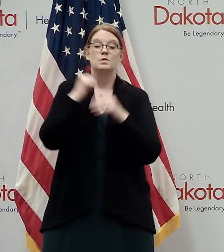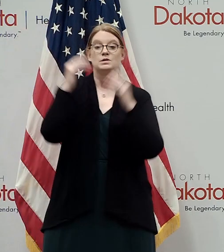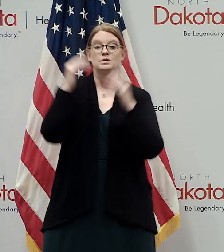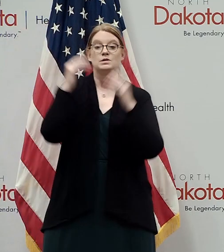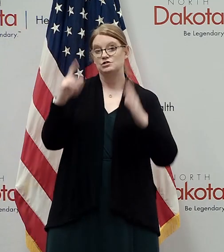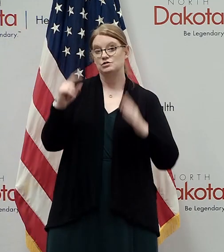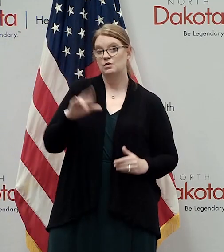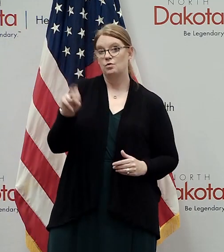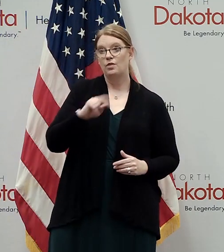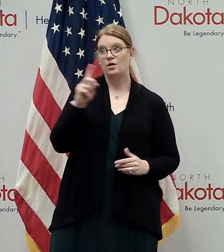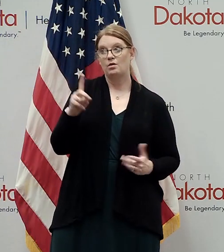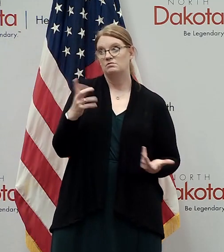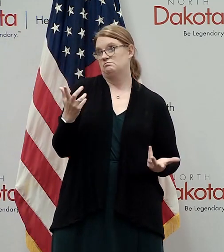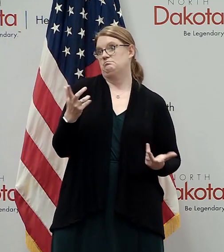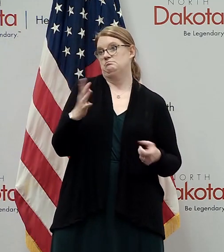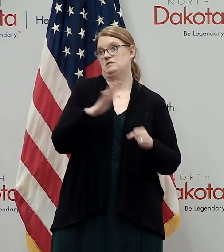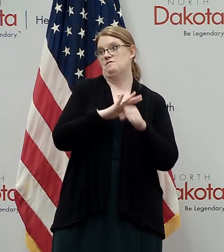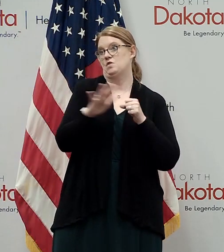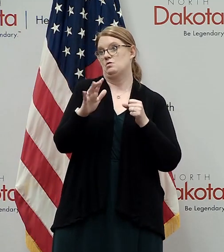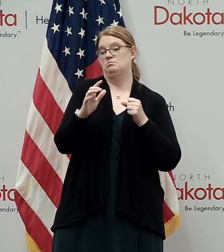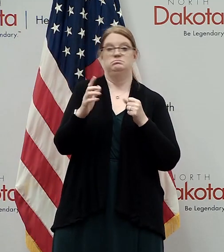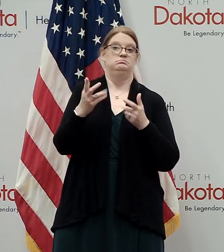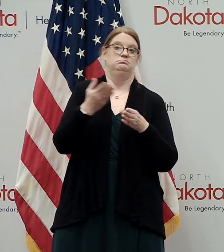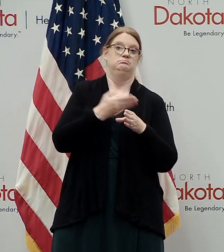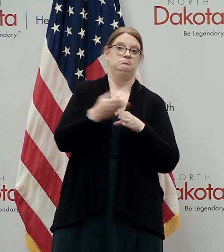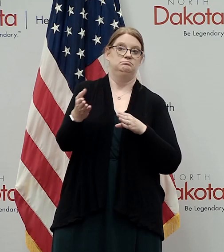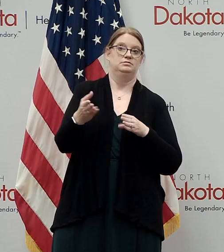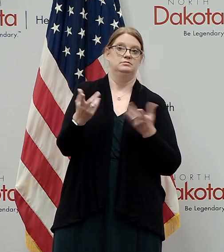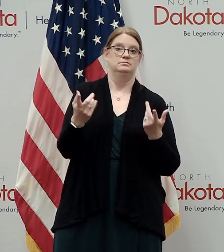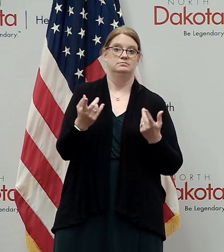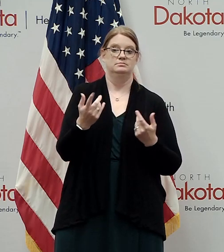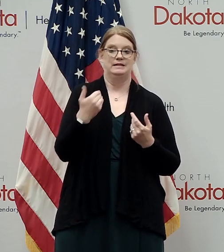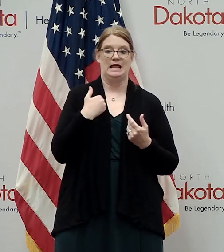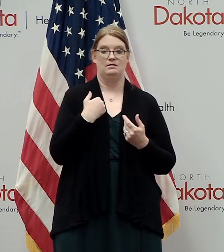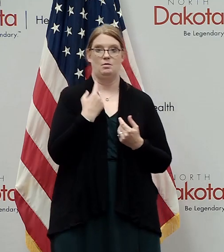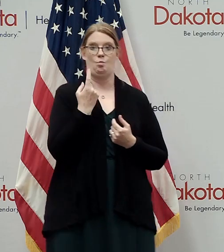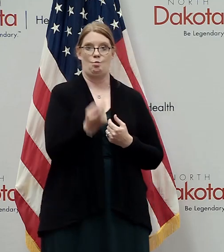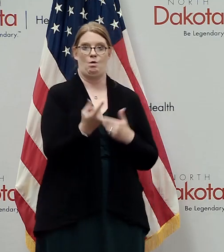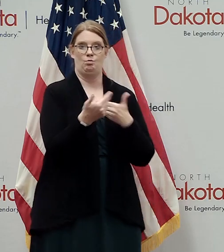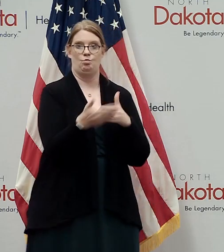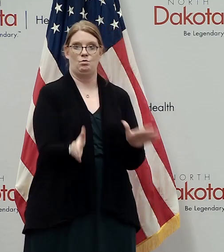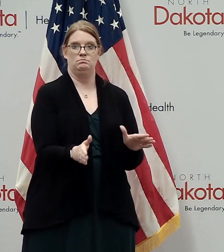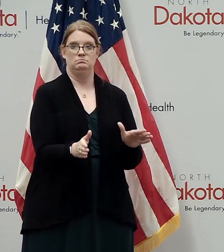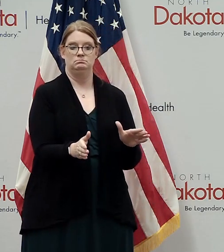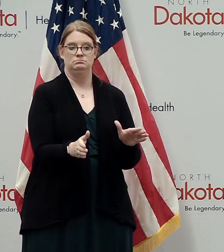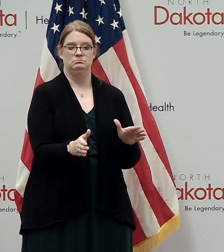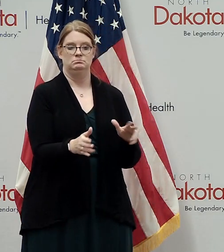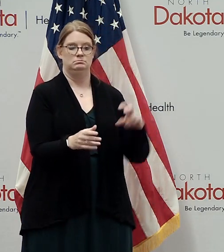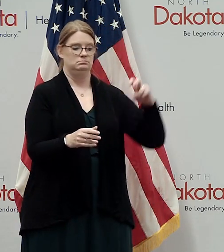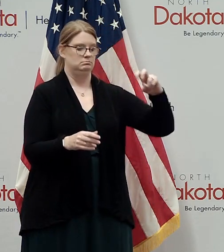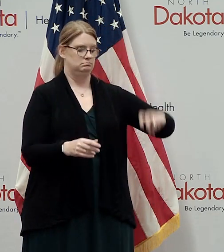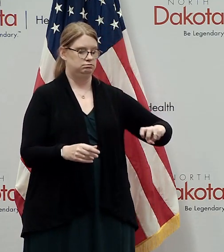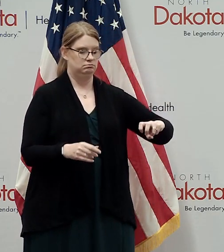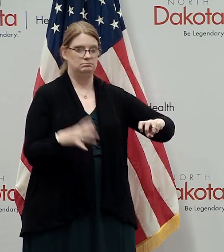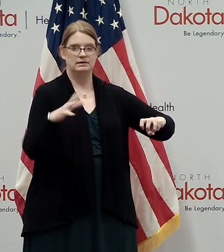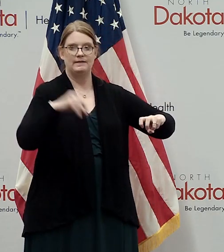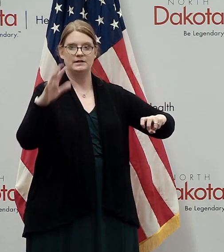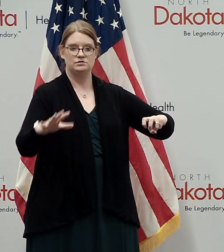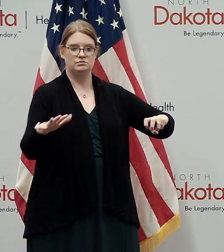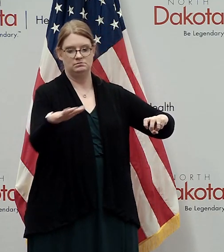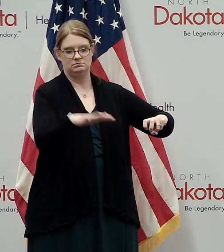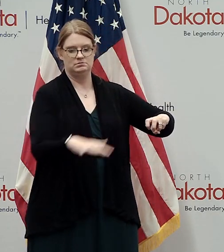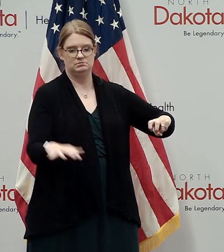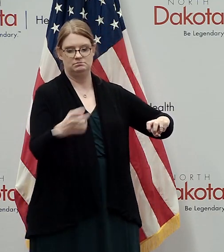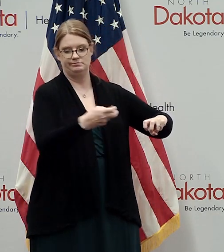teachers in North Dakota for probably their entire careers have had a home room, and that's their home safe space. And they sit in one spot and the students come and go